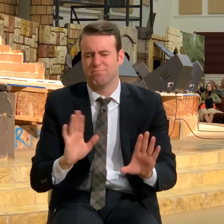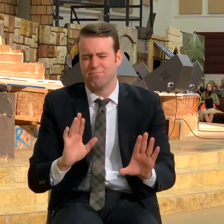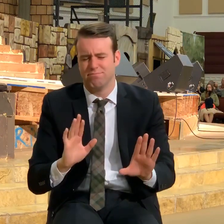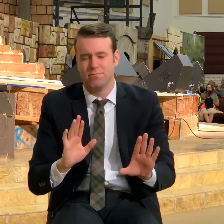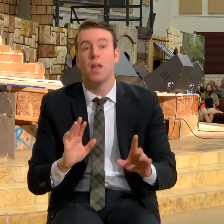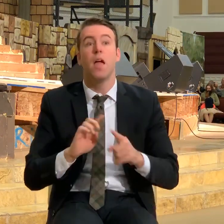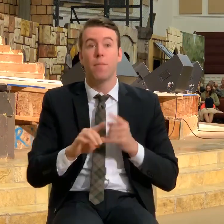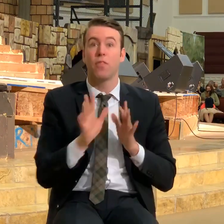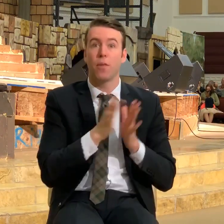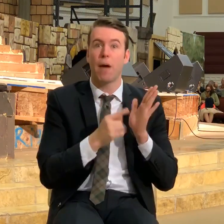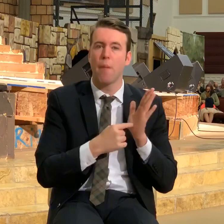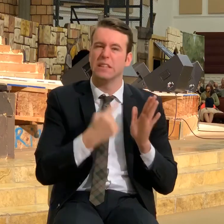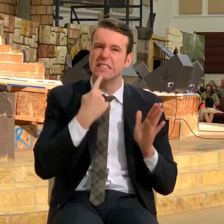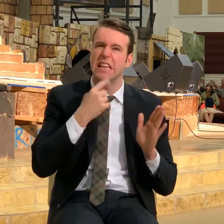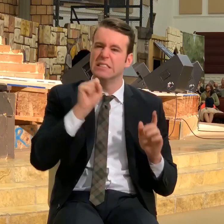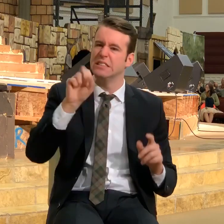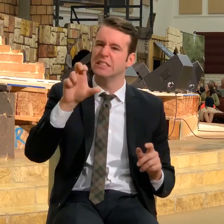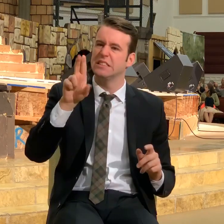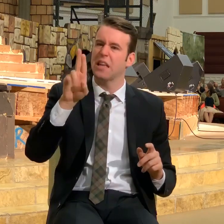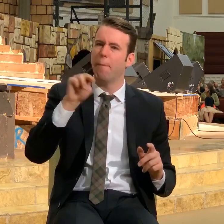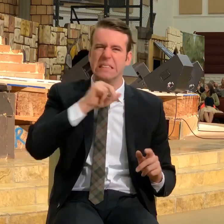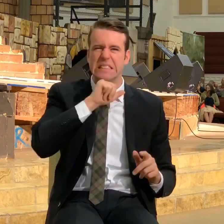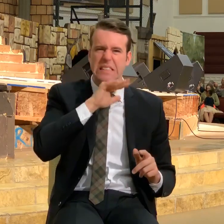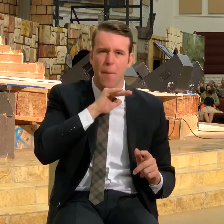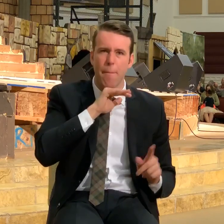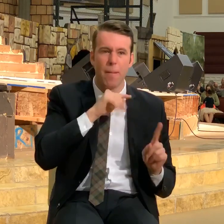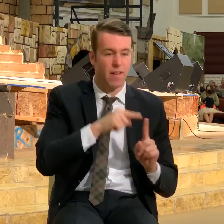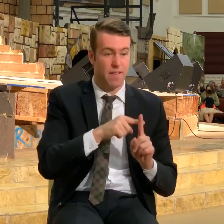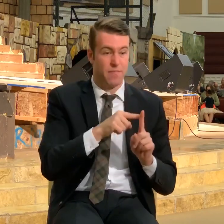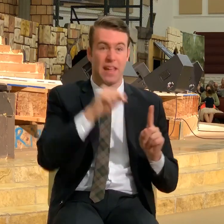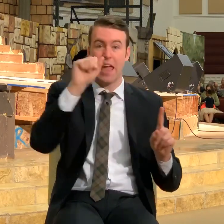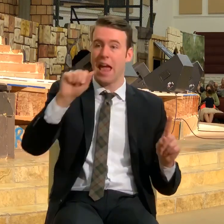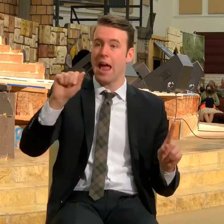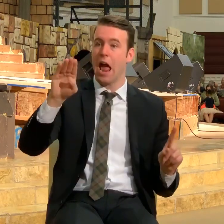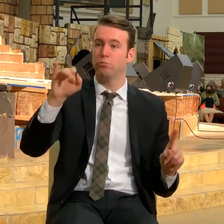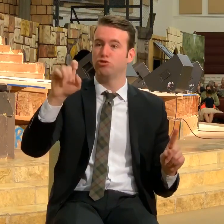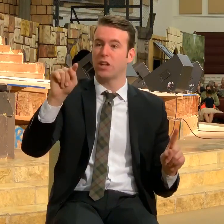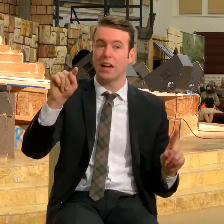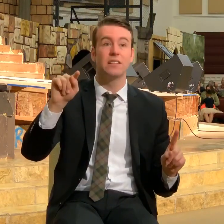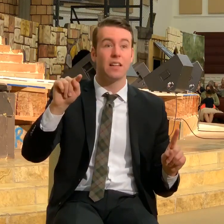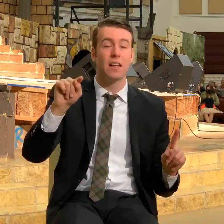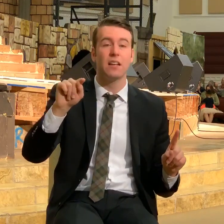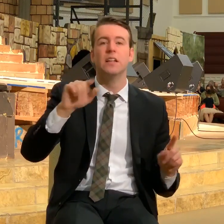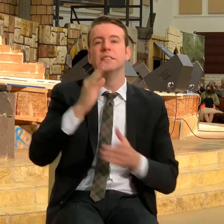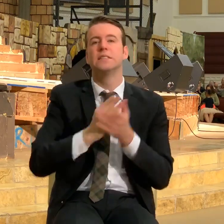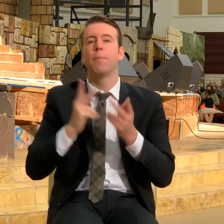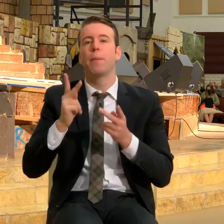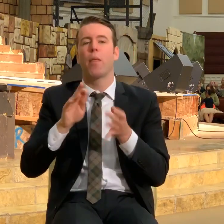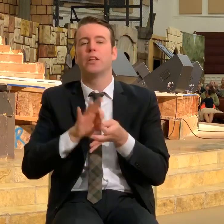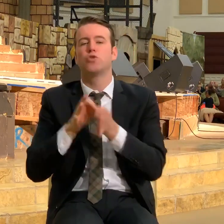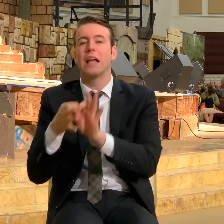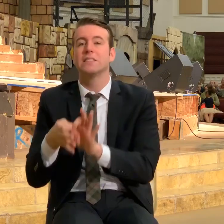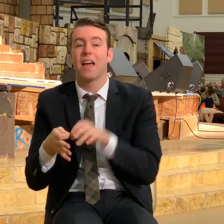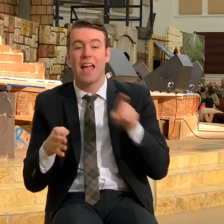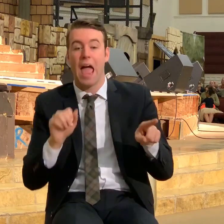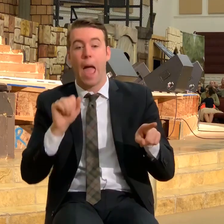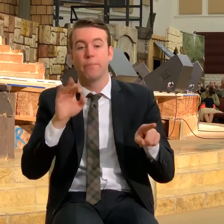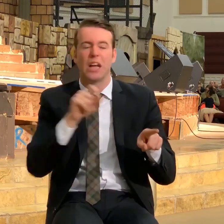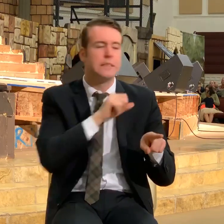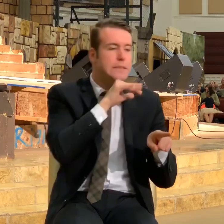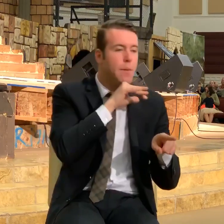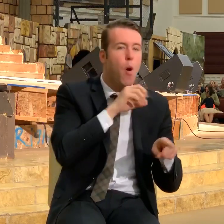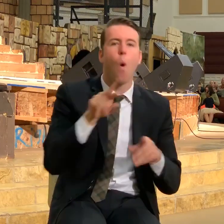That's the language of the Bible. These abject, other places it is translated as